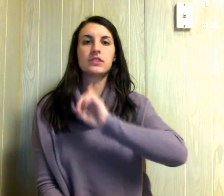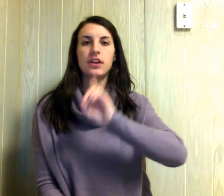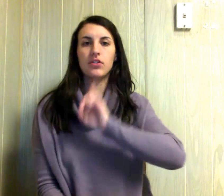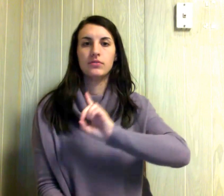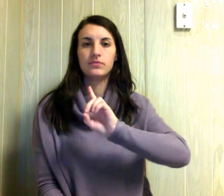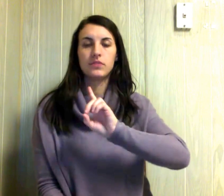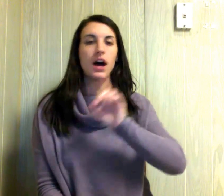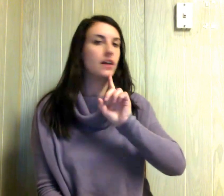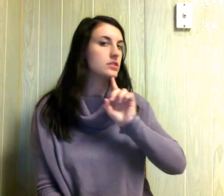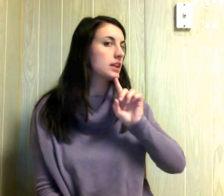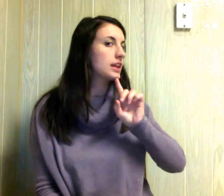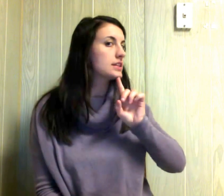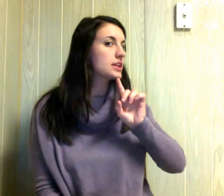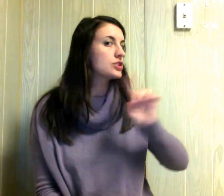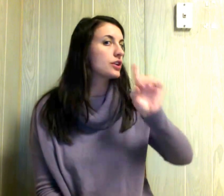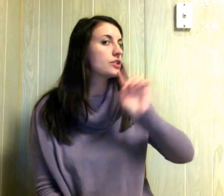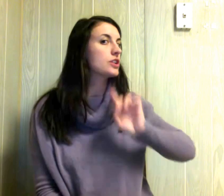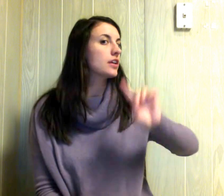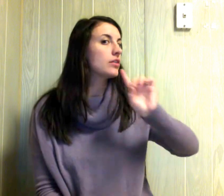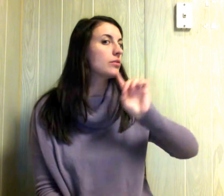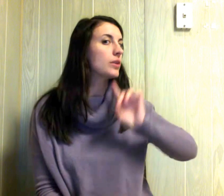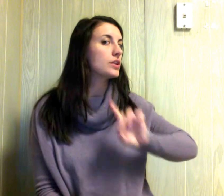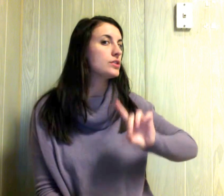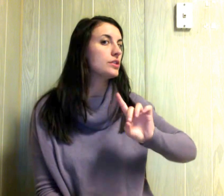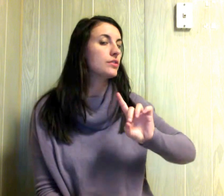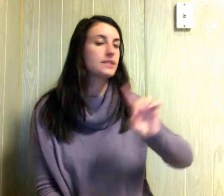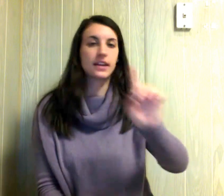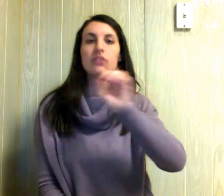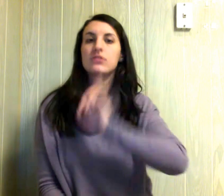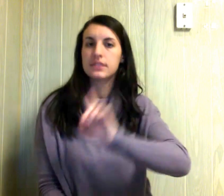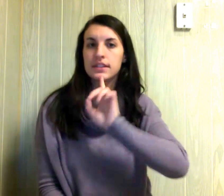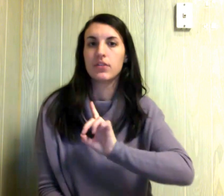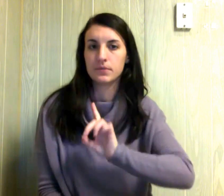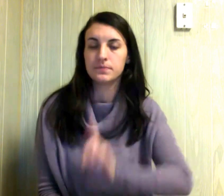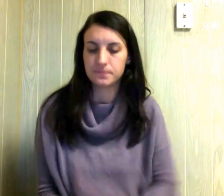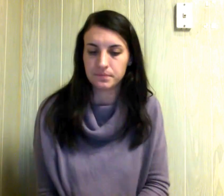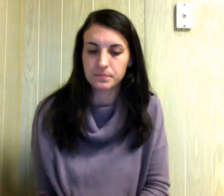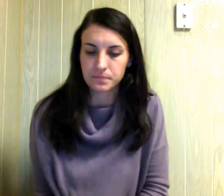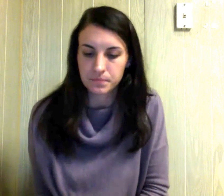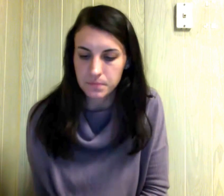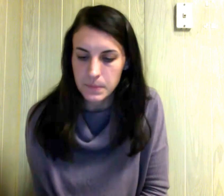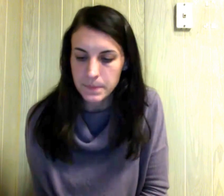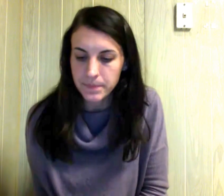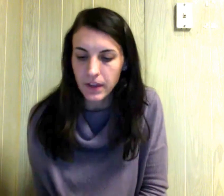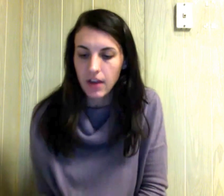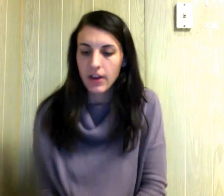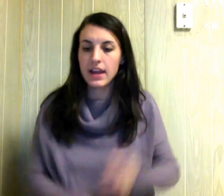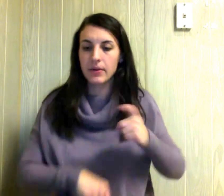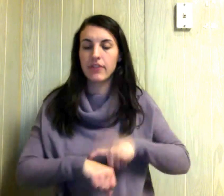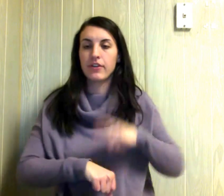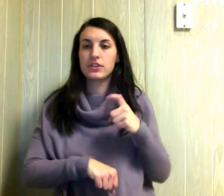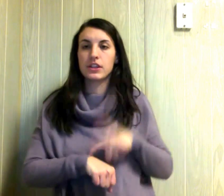single. Just lightly touch your chin. 1, 2, single, single. Okay, now we're going to focus on the